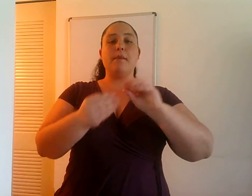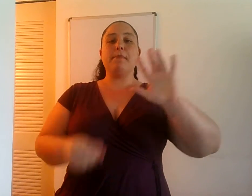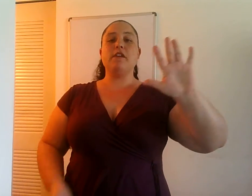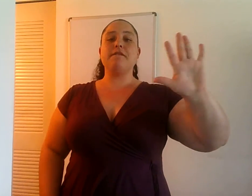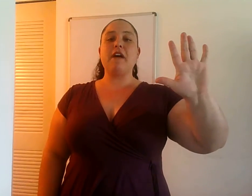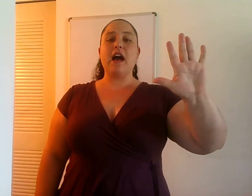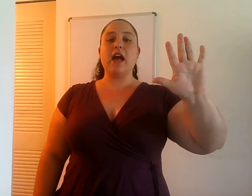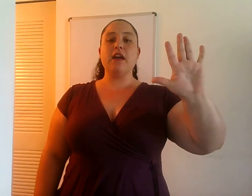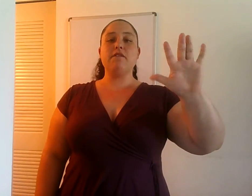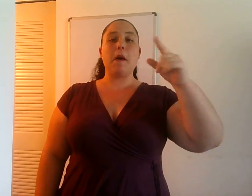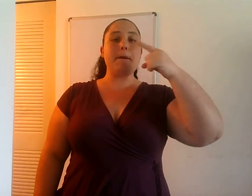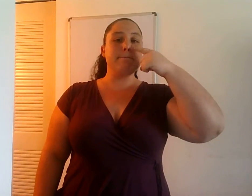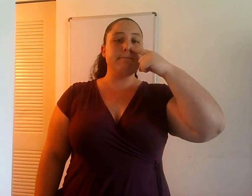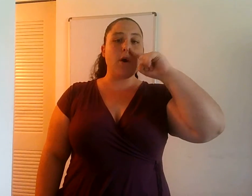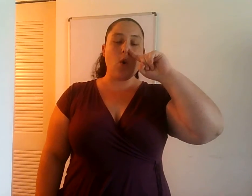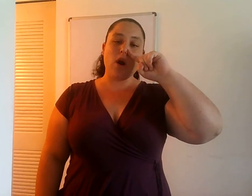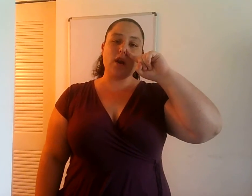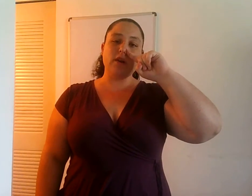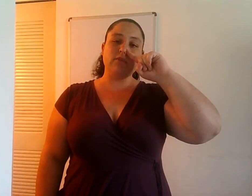Number five, board.